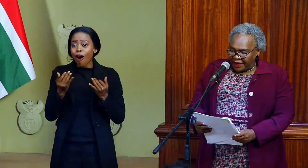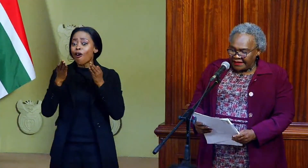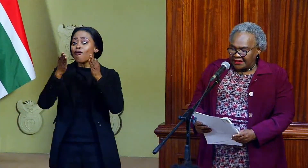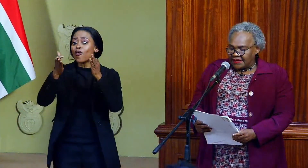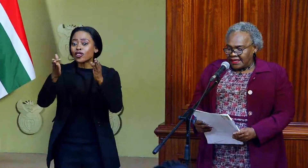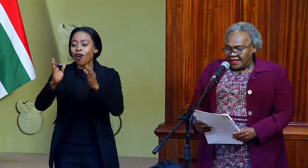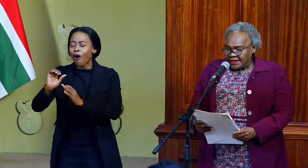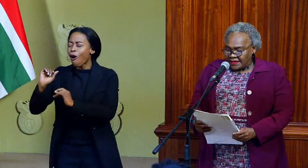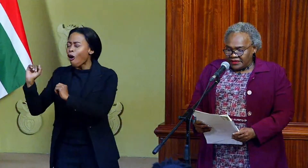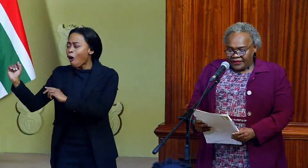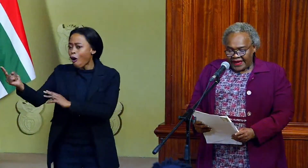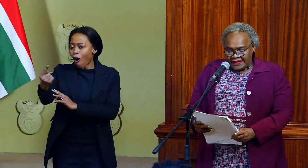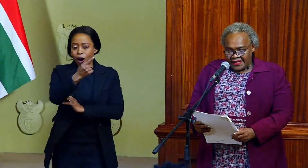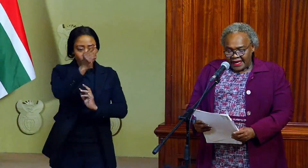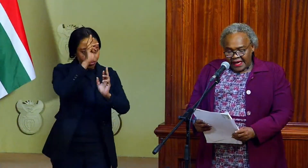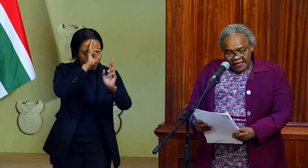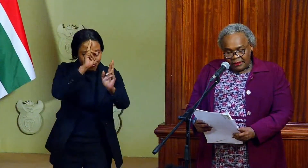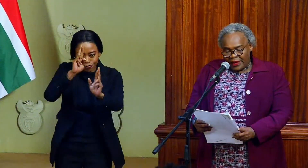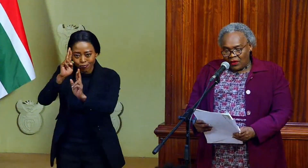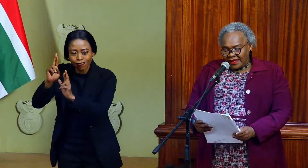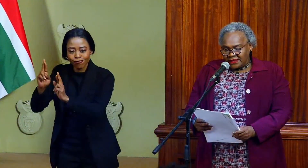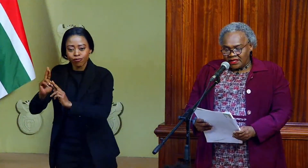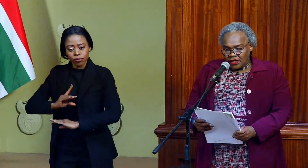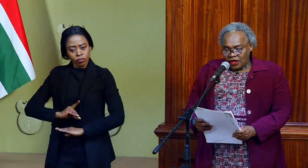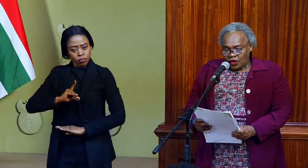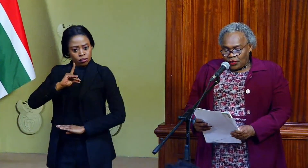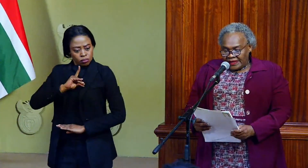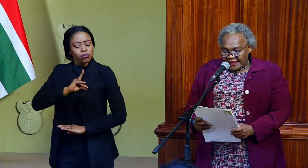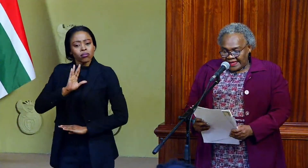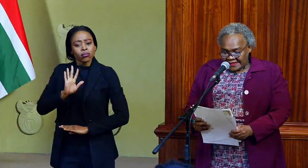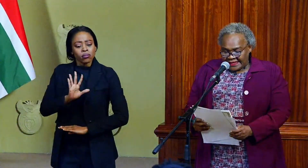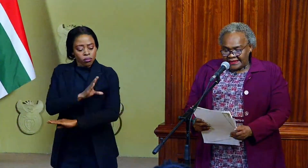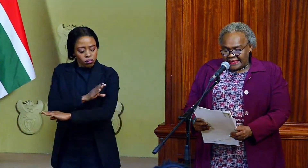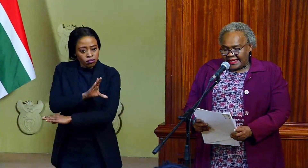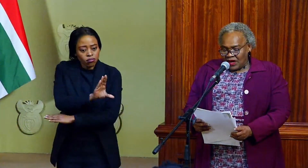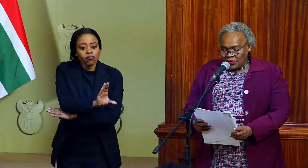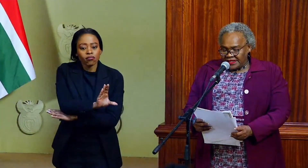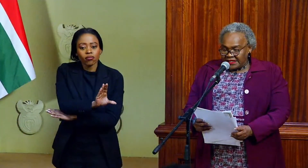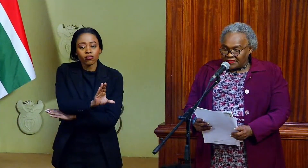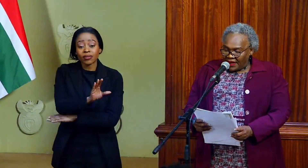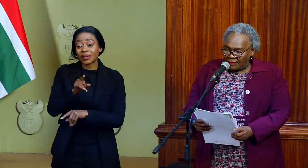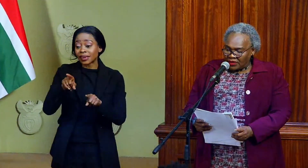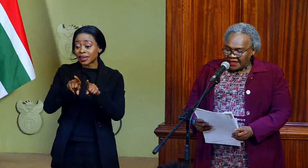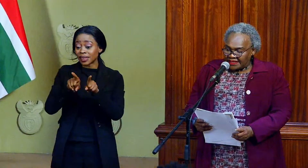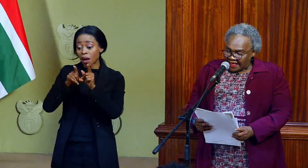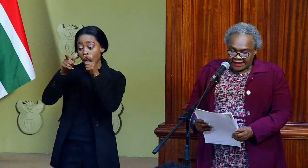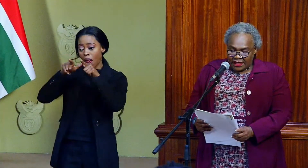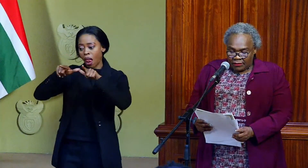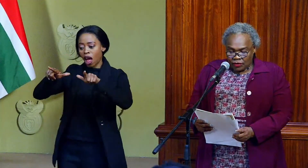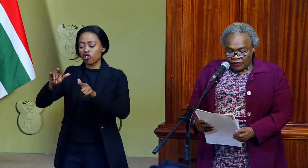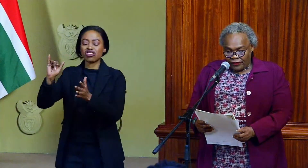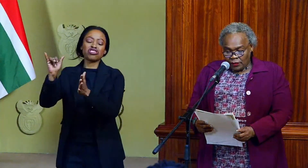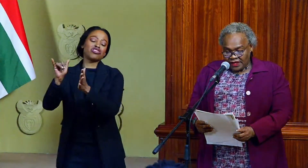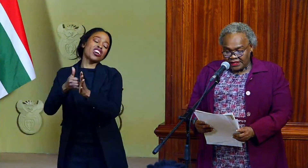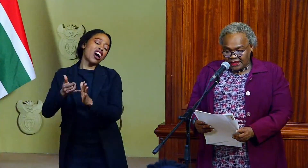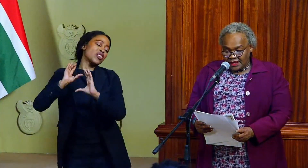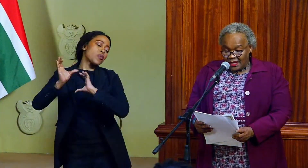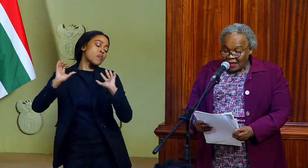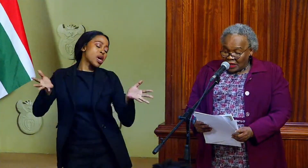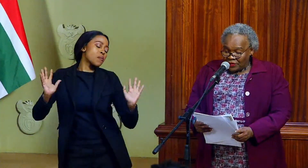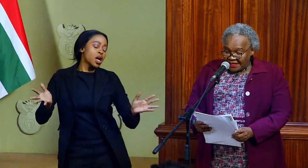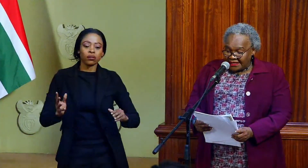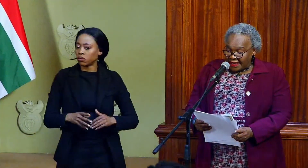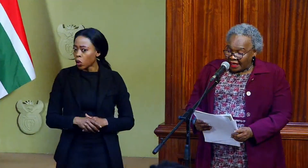is respected, dignified, and empowered. We reassert that language is far more than just a mode of